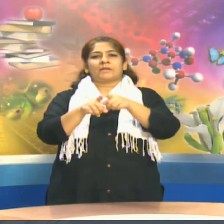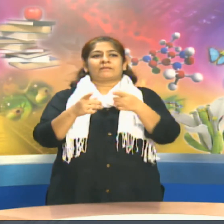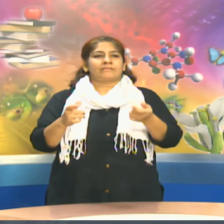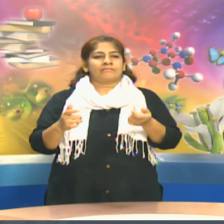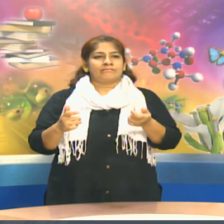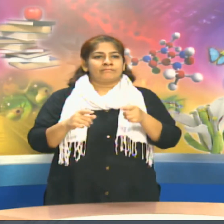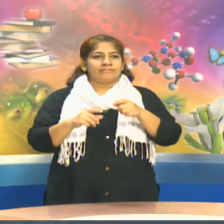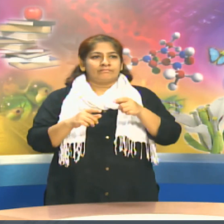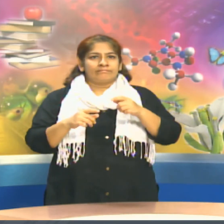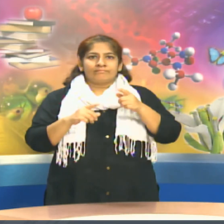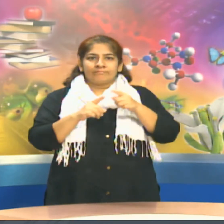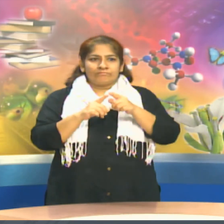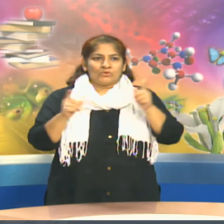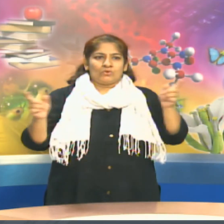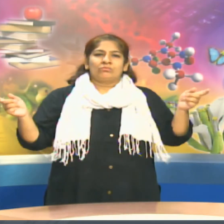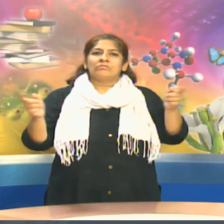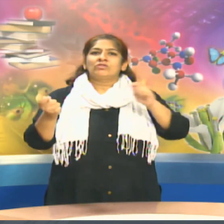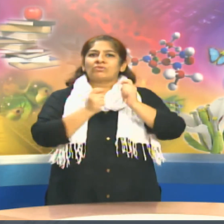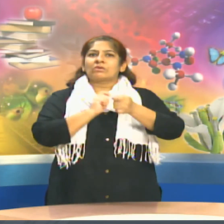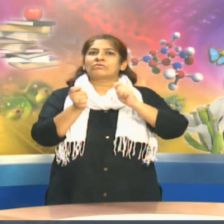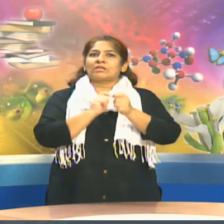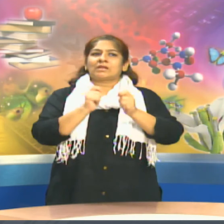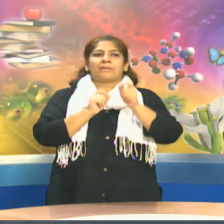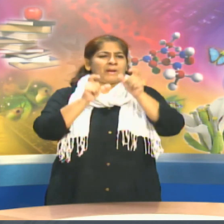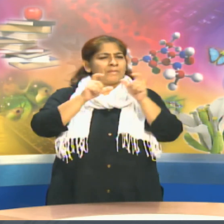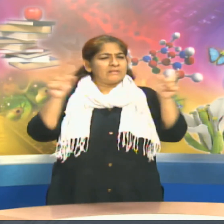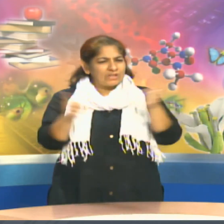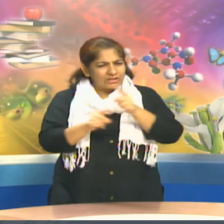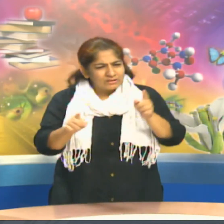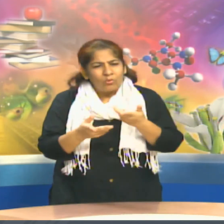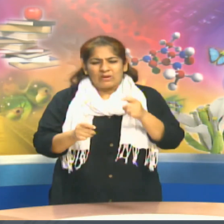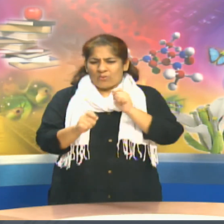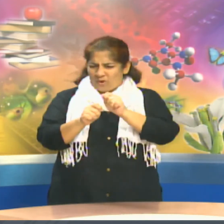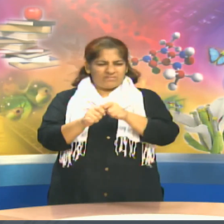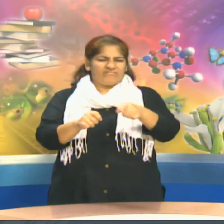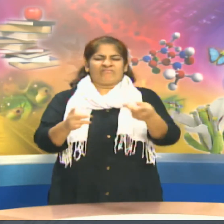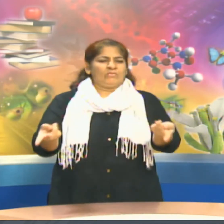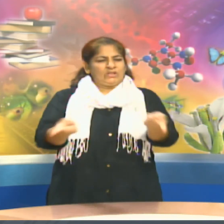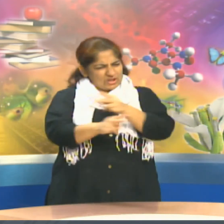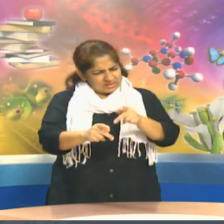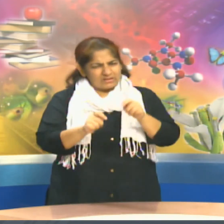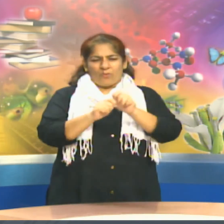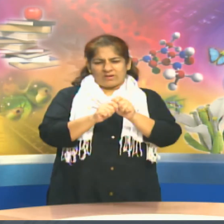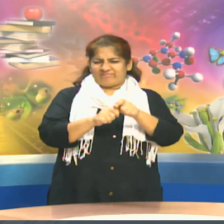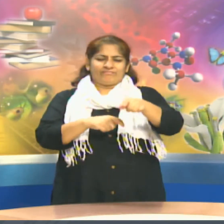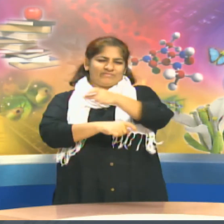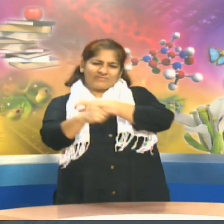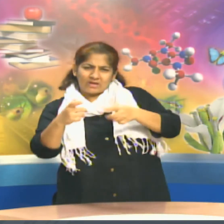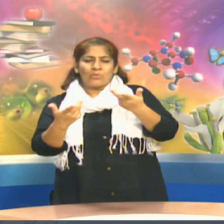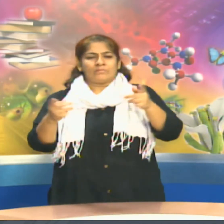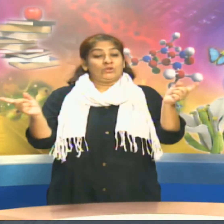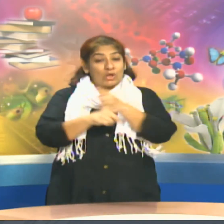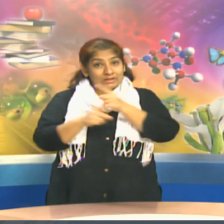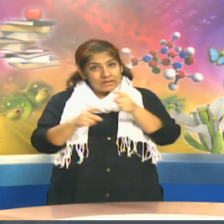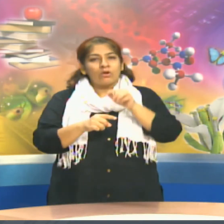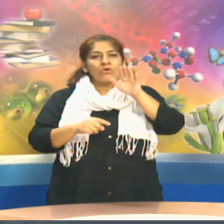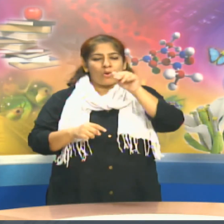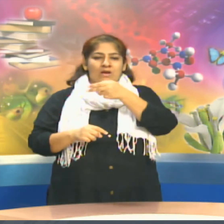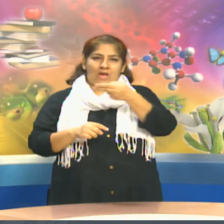Dynamic, what does it mean? For example, we get different procedures every time we do something, then